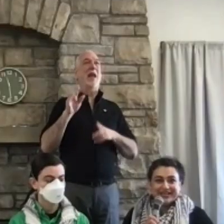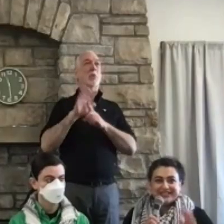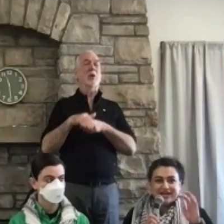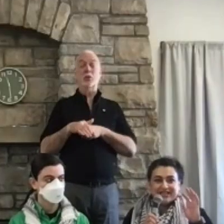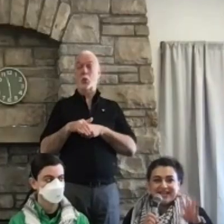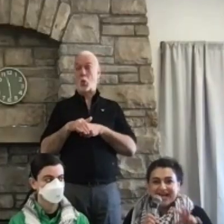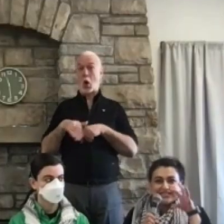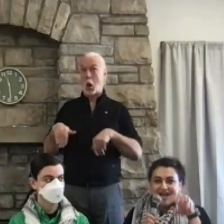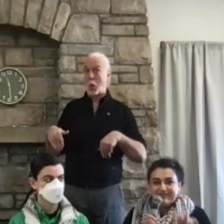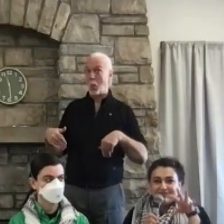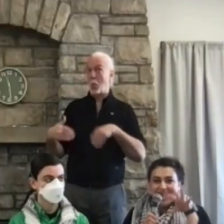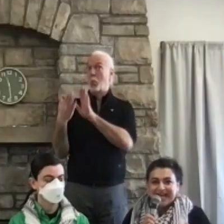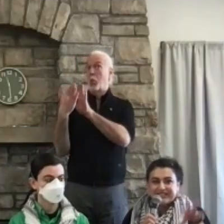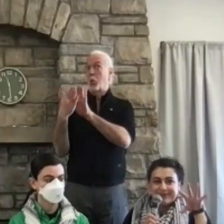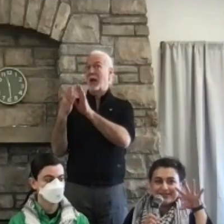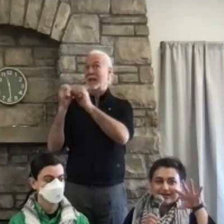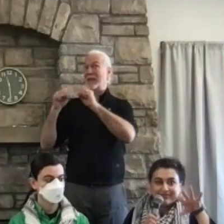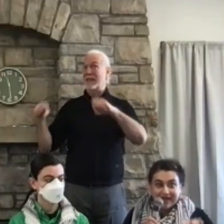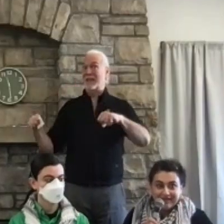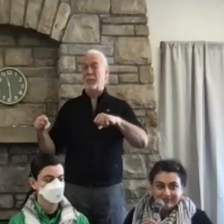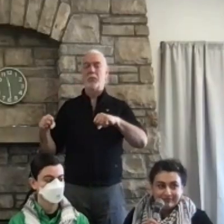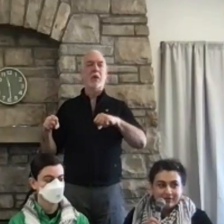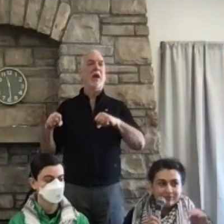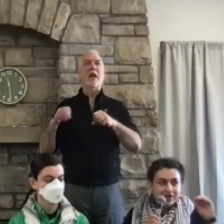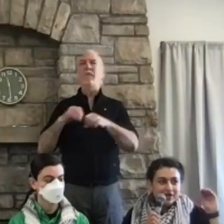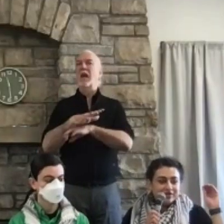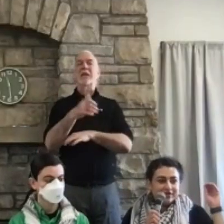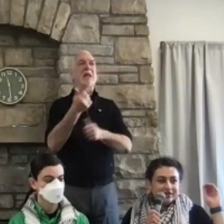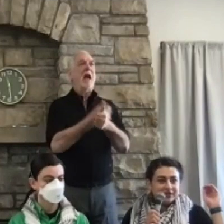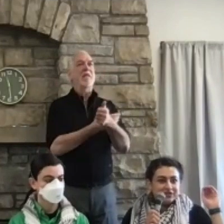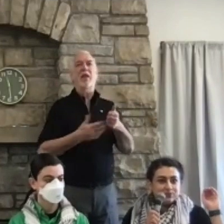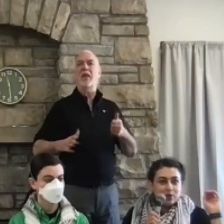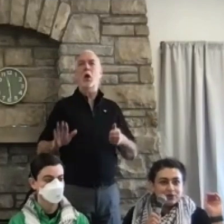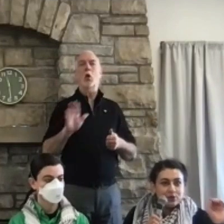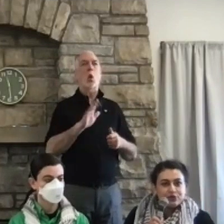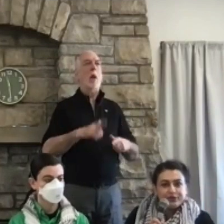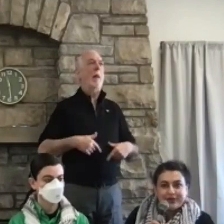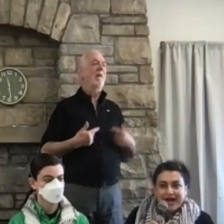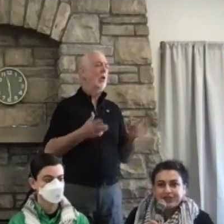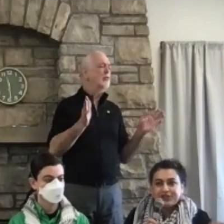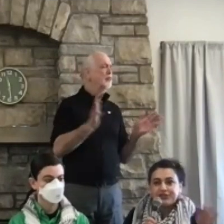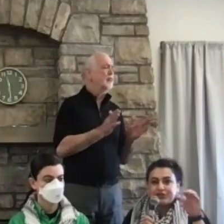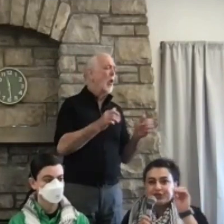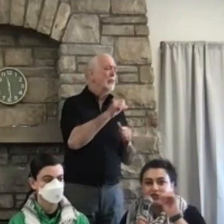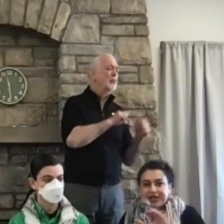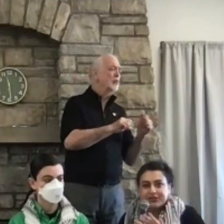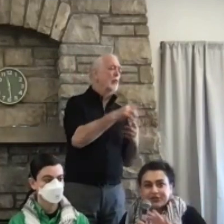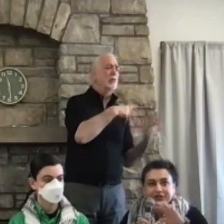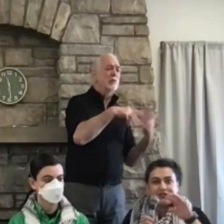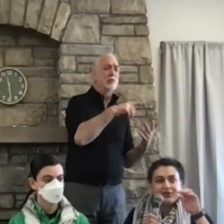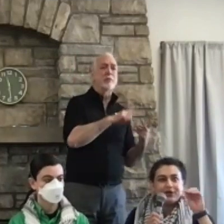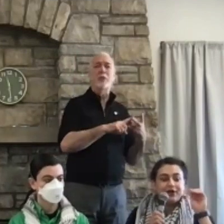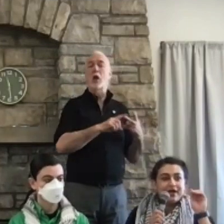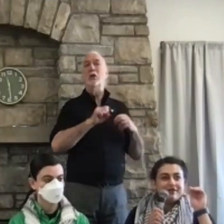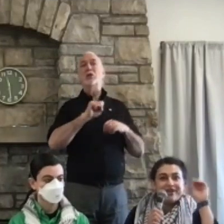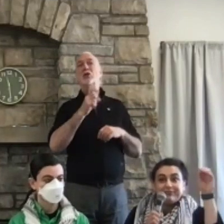systemic, that attacks every aspect of life, from the small social interactions to your